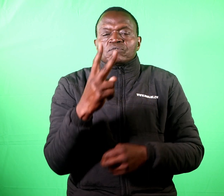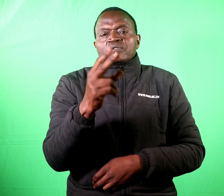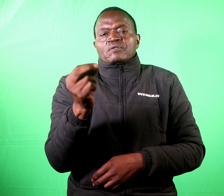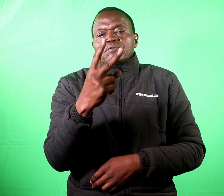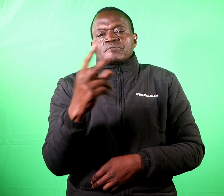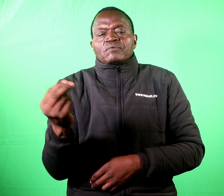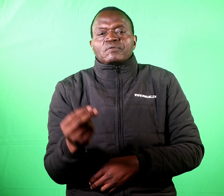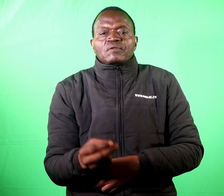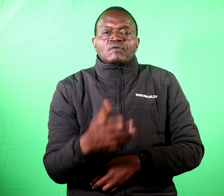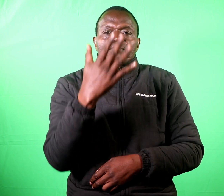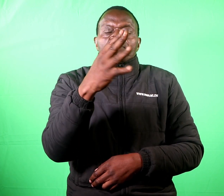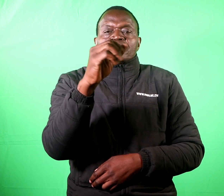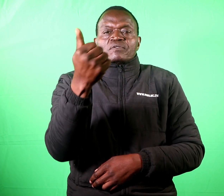2020, 56%,